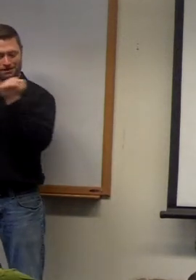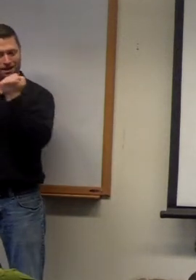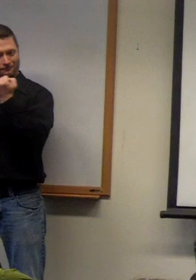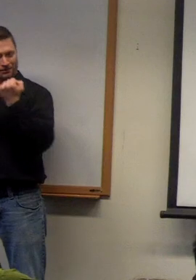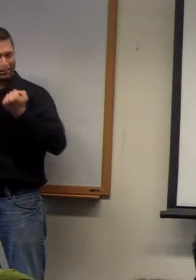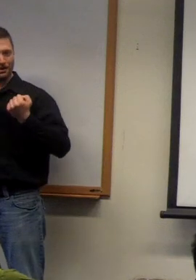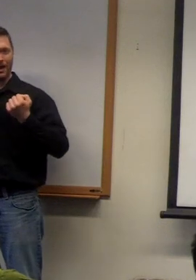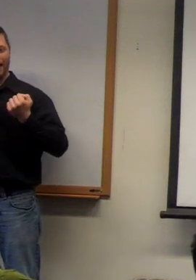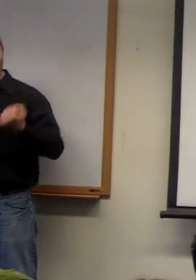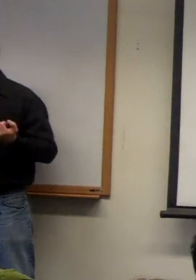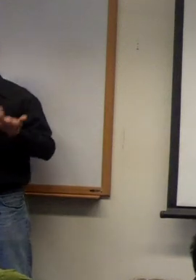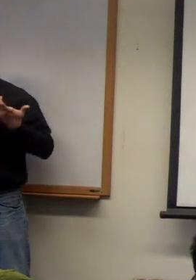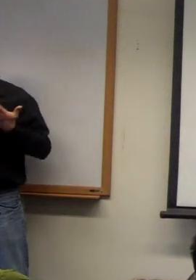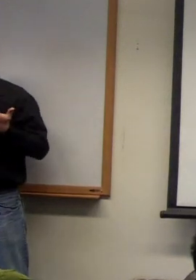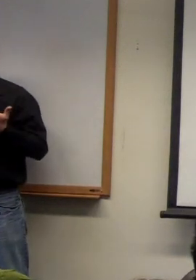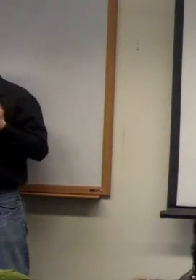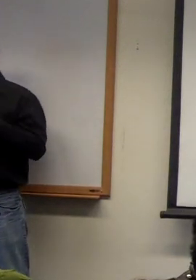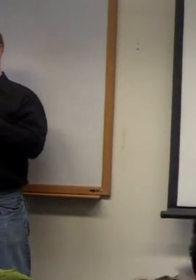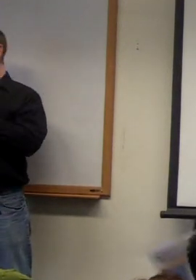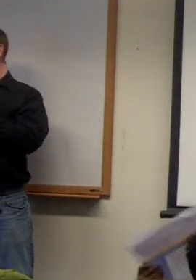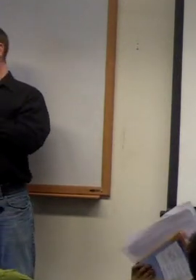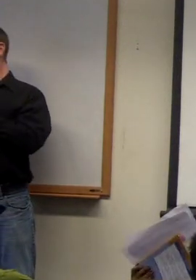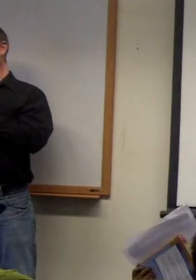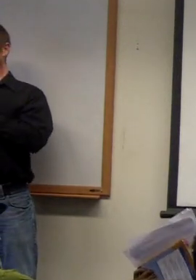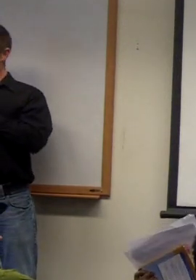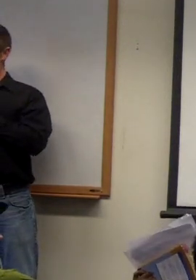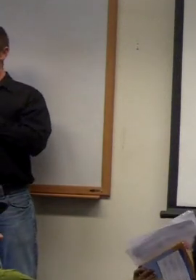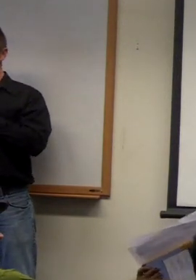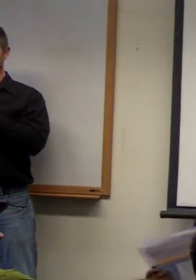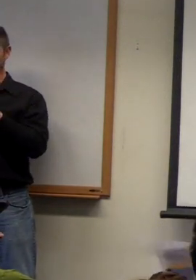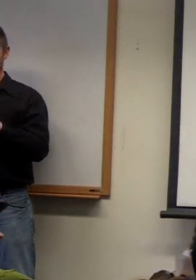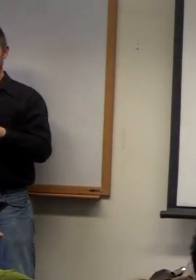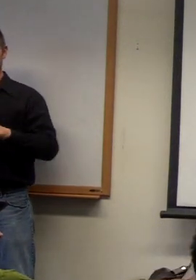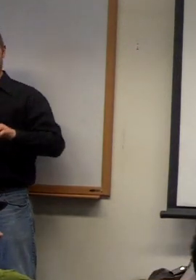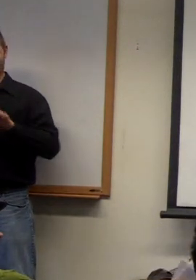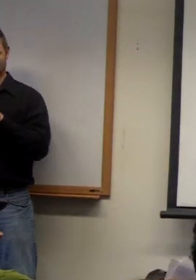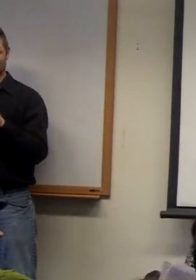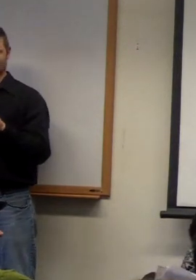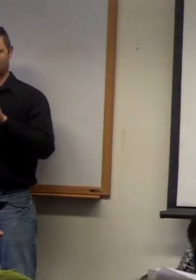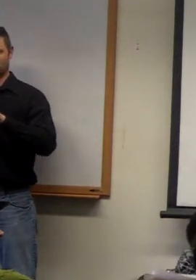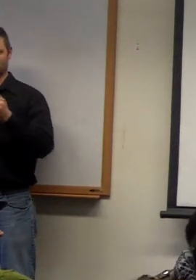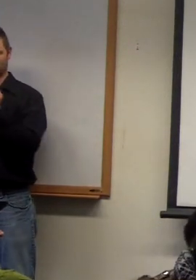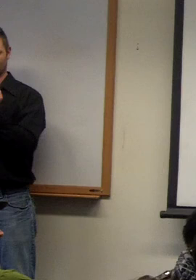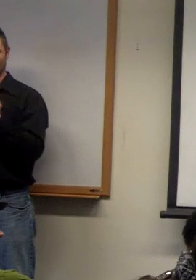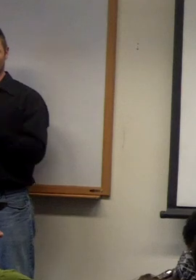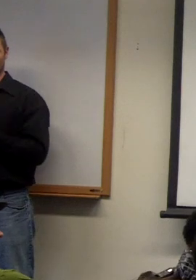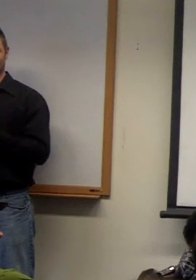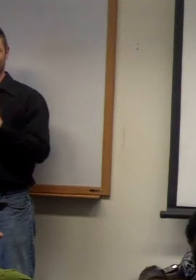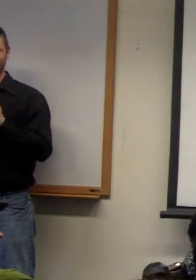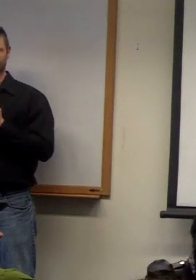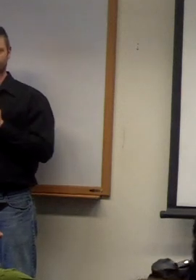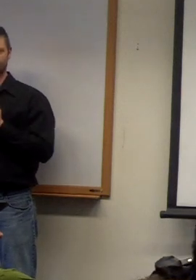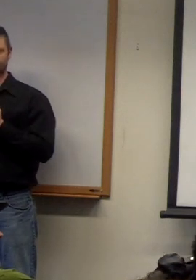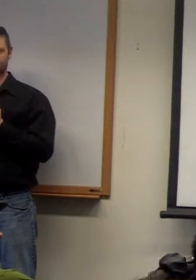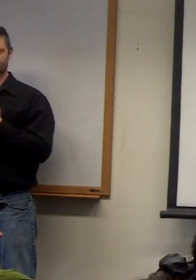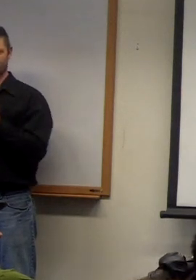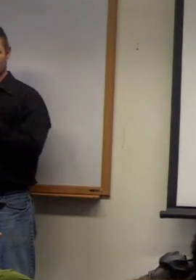whatever it is that I can when I know that they had James Baldwin, all of them, all their struggles that they faced,